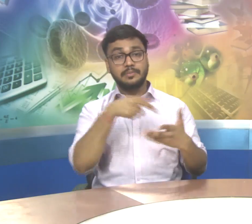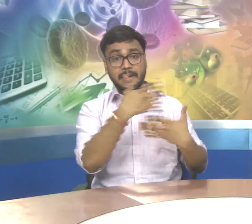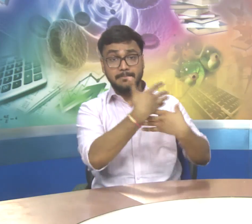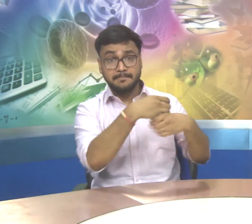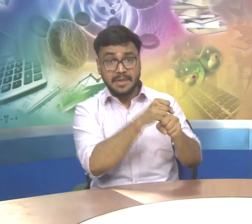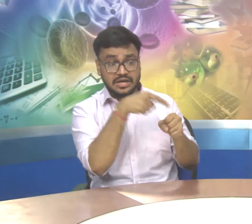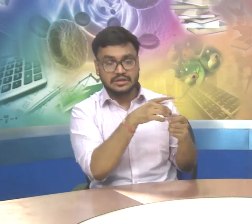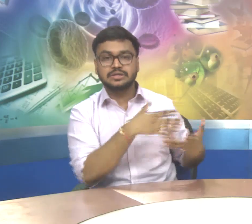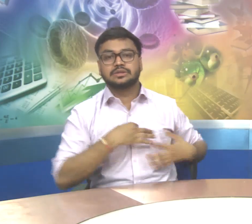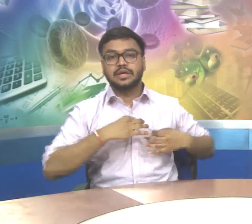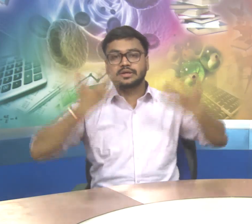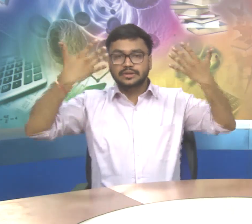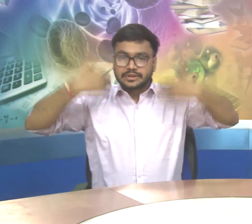and bullocks